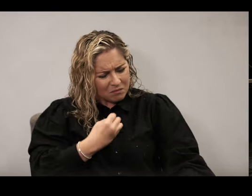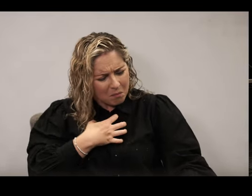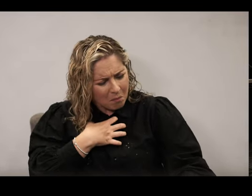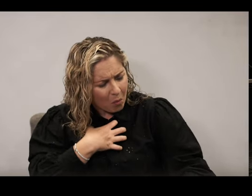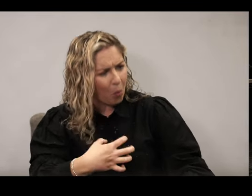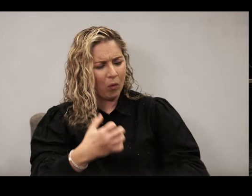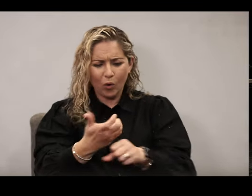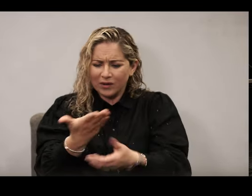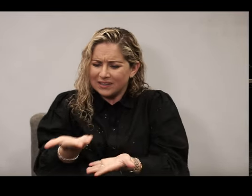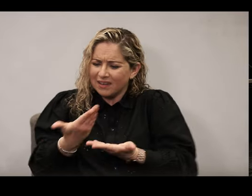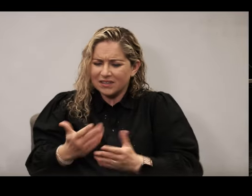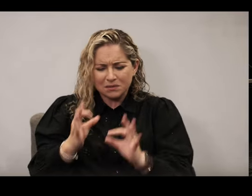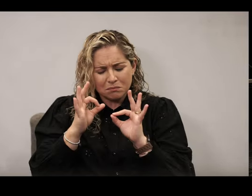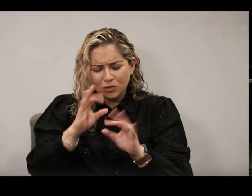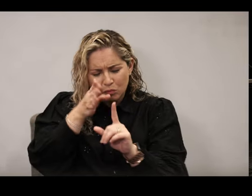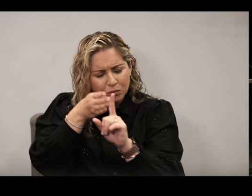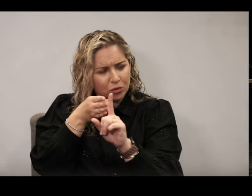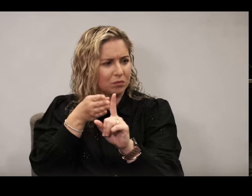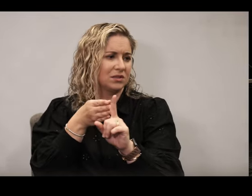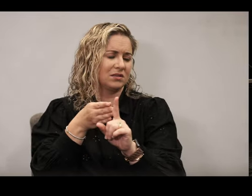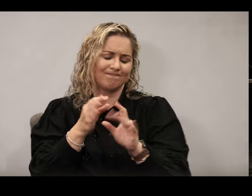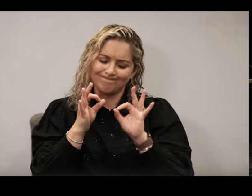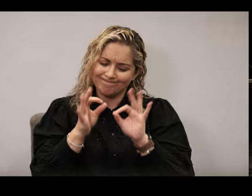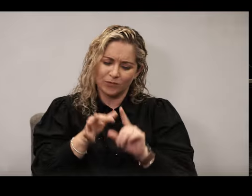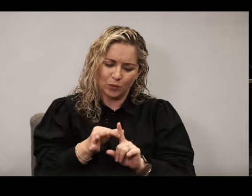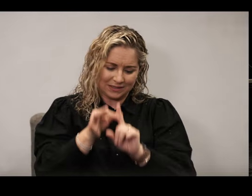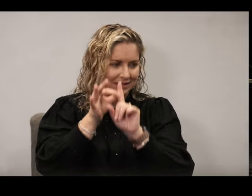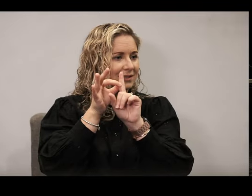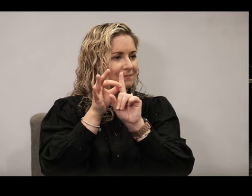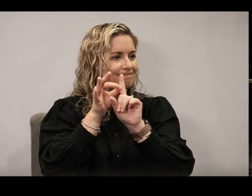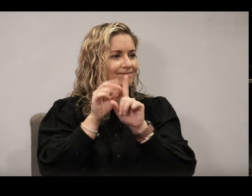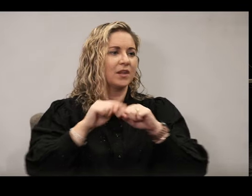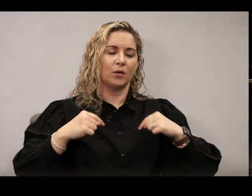world. Let's pray.